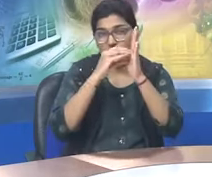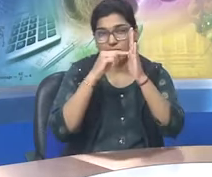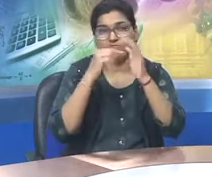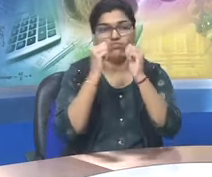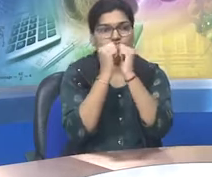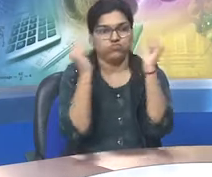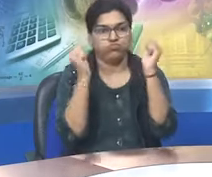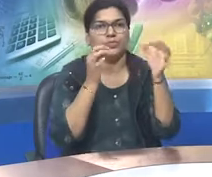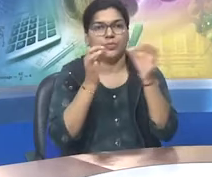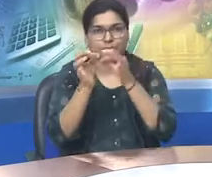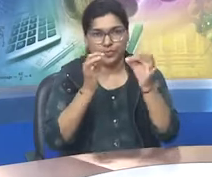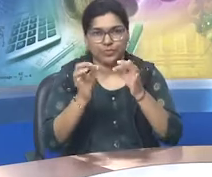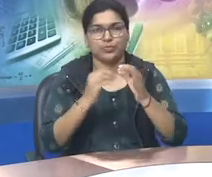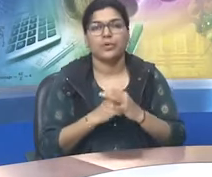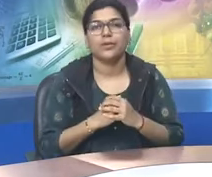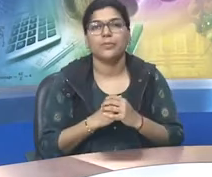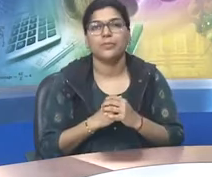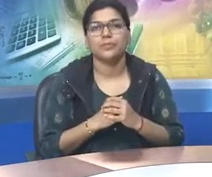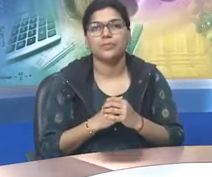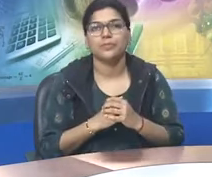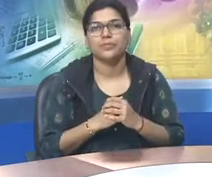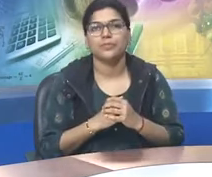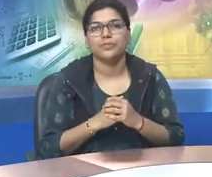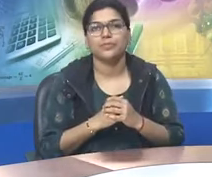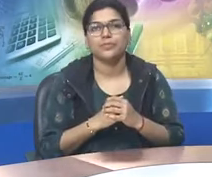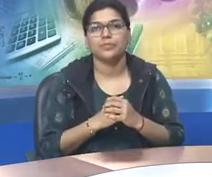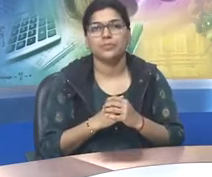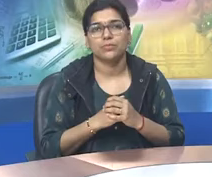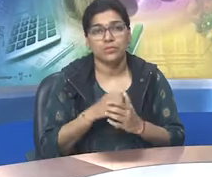Let us now understand the meaning of these lines.